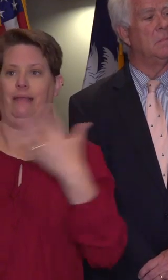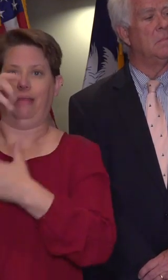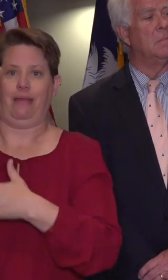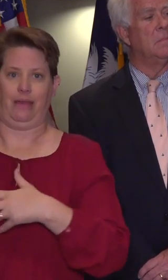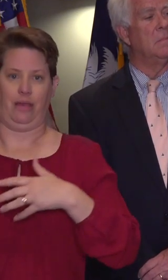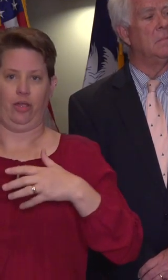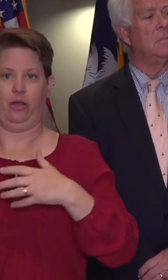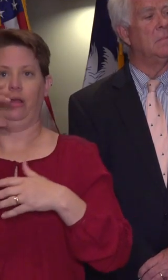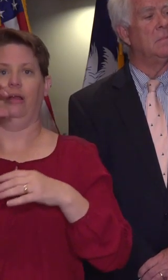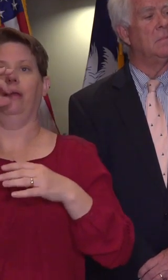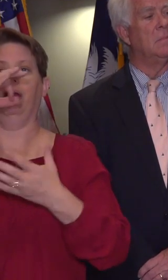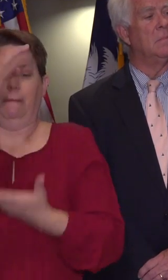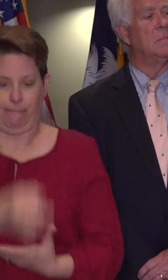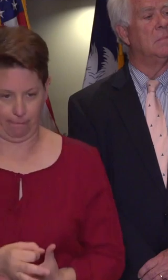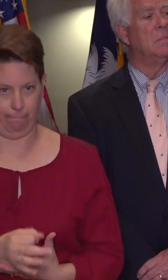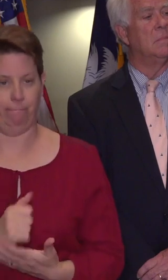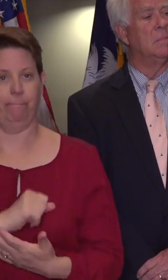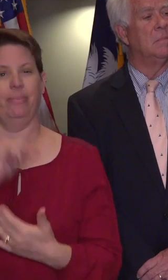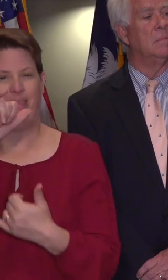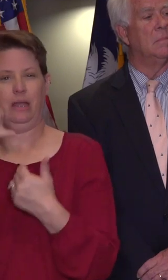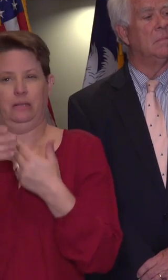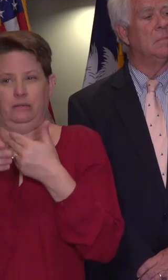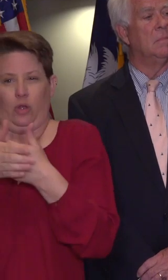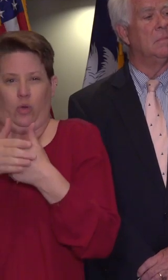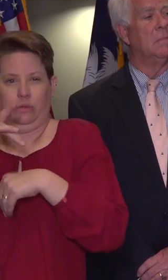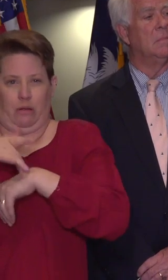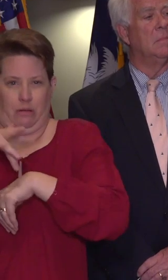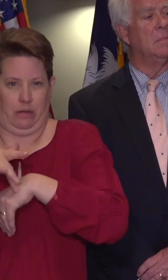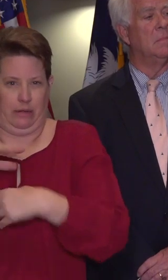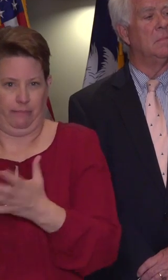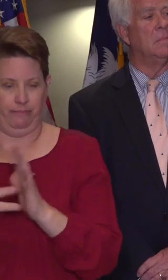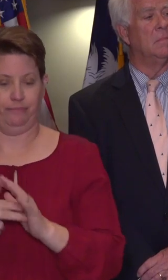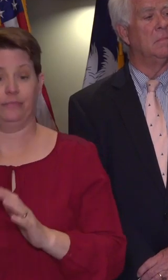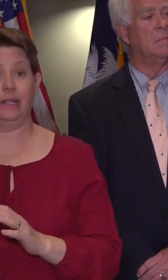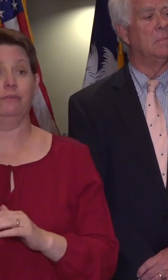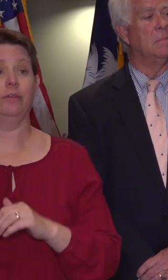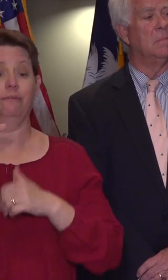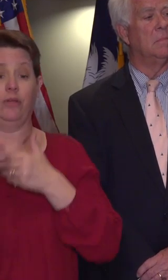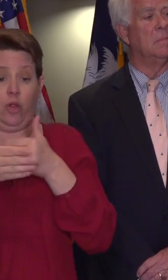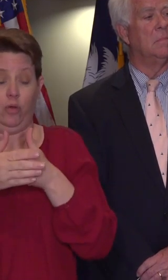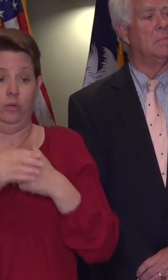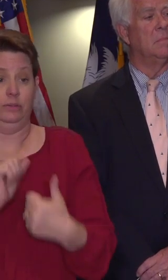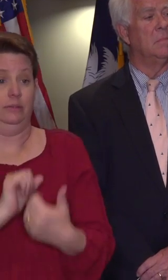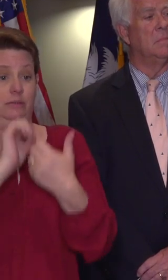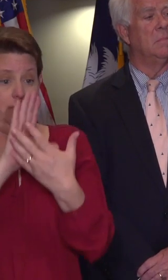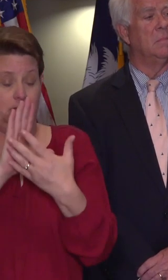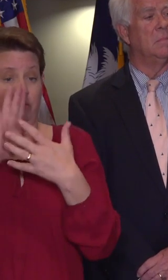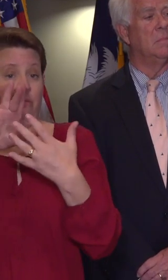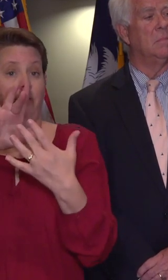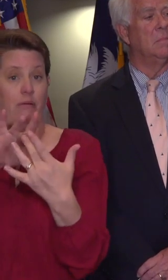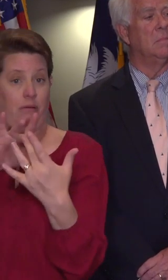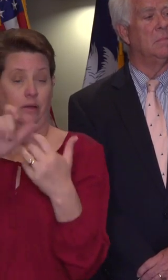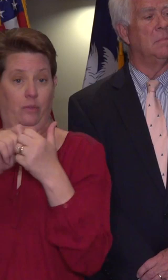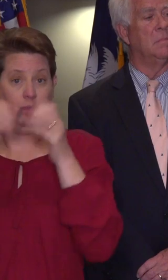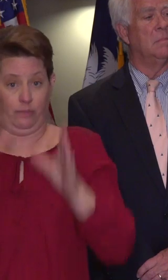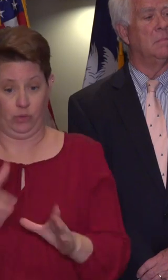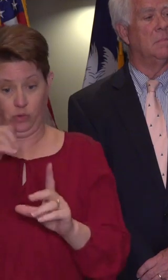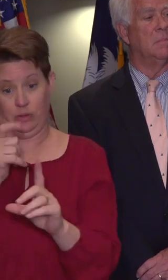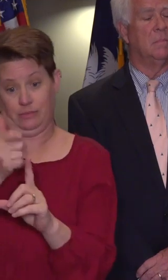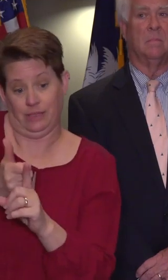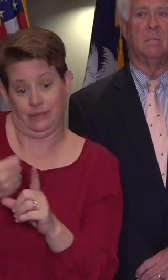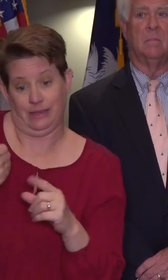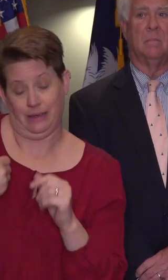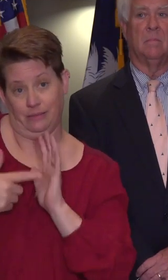a long period of time. And that's how we define close contacts, if you've had close face-to-face contact with an individual who actively